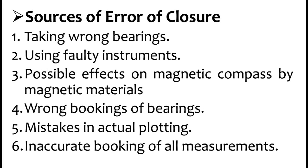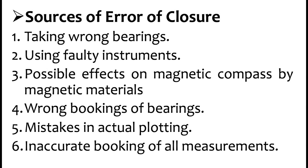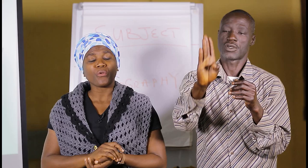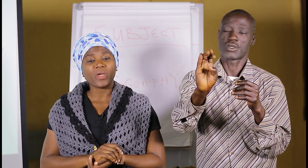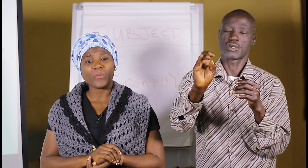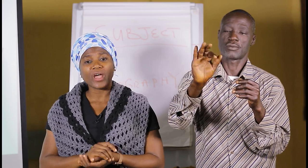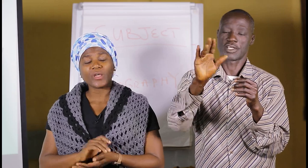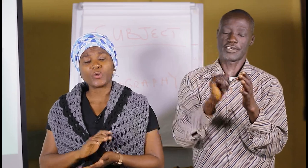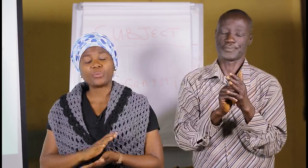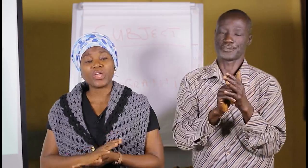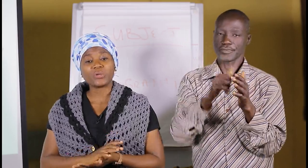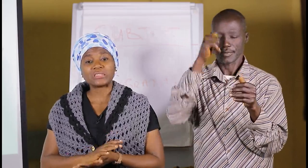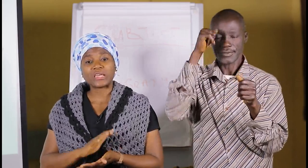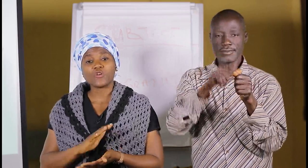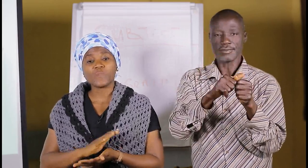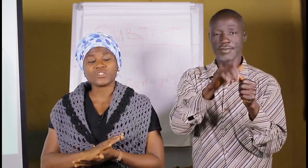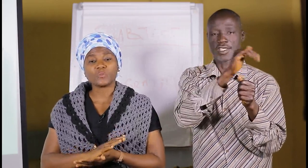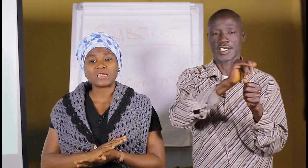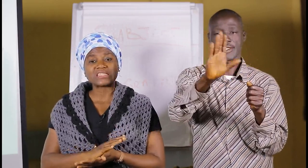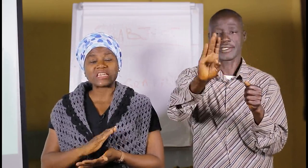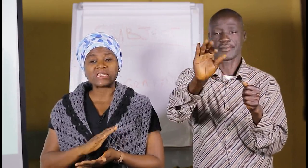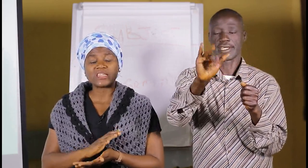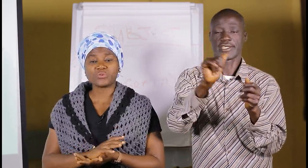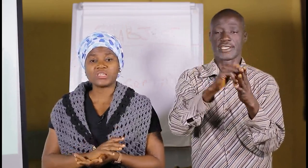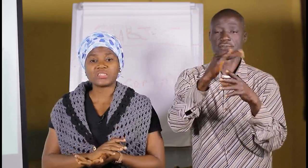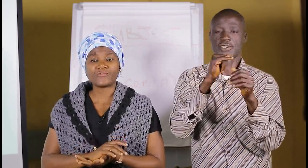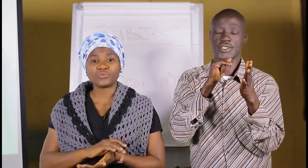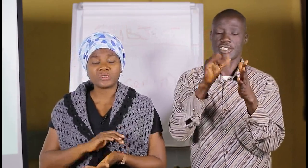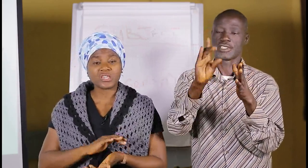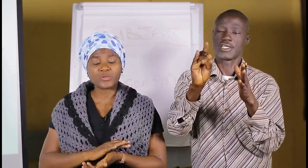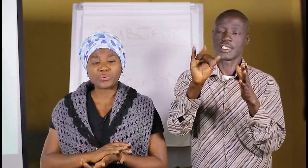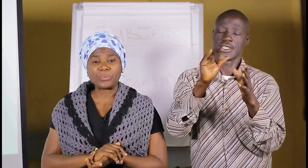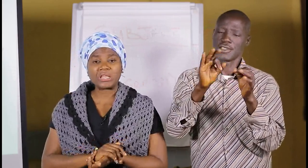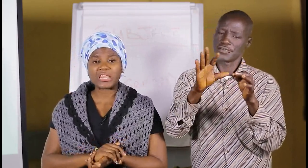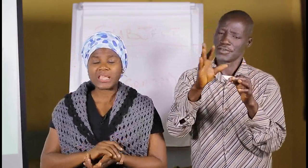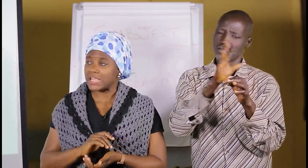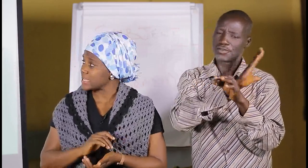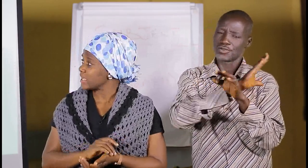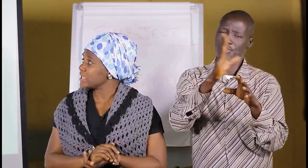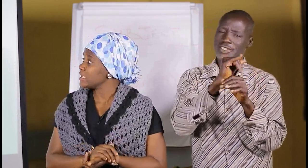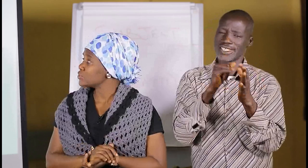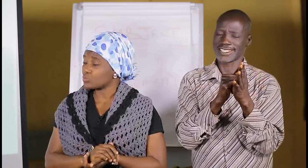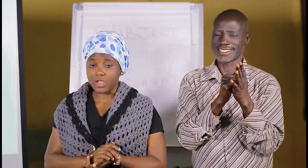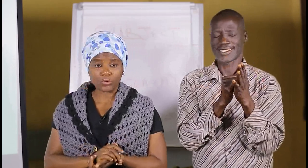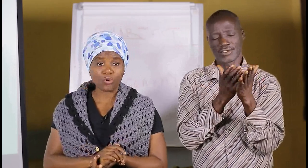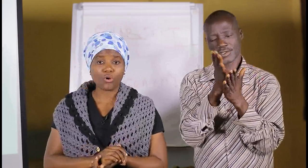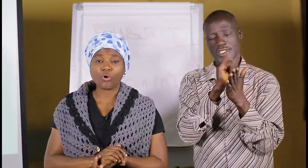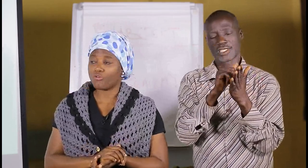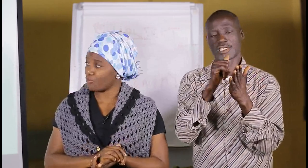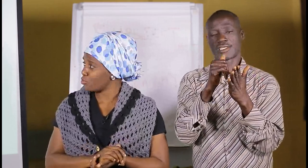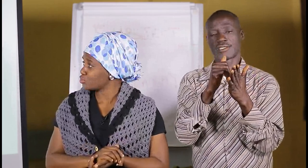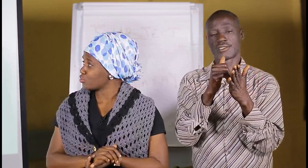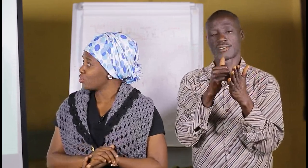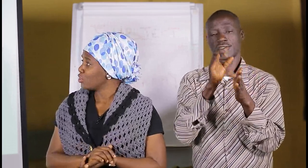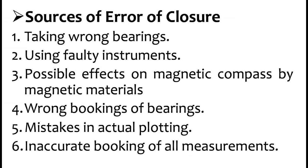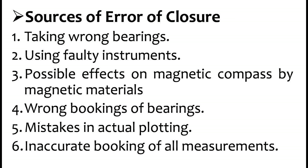bearings. Remember, your bearings are your measurements in degrees. If you don't take it properly, it can lead to error